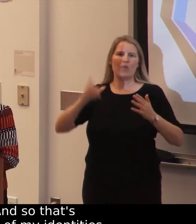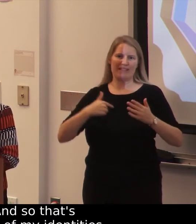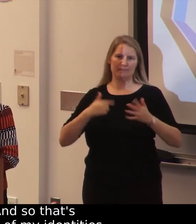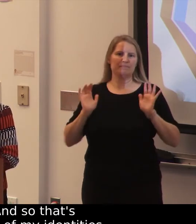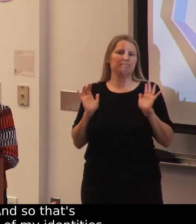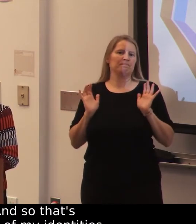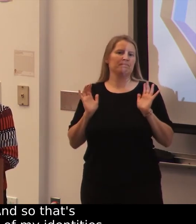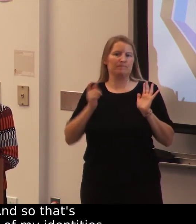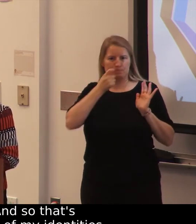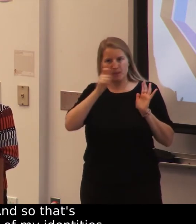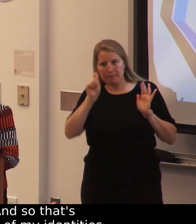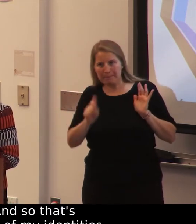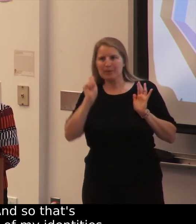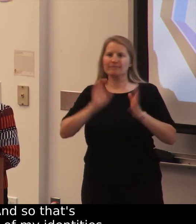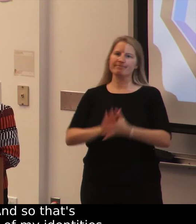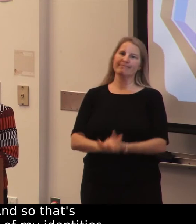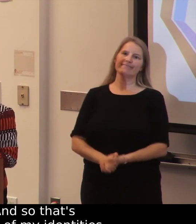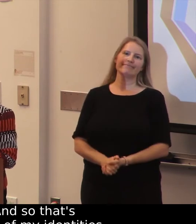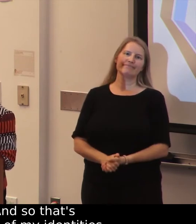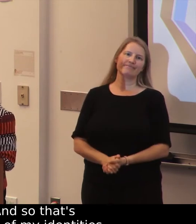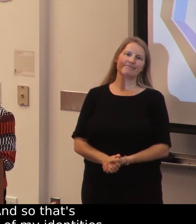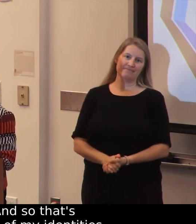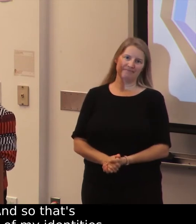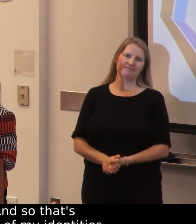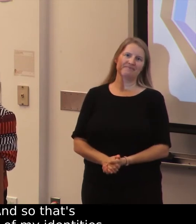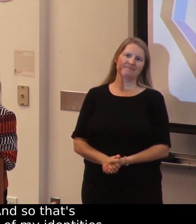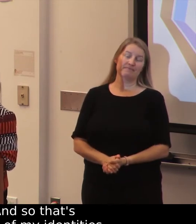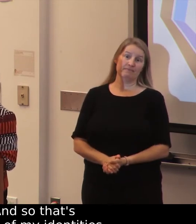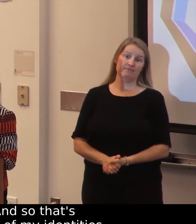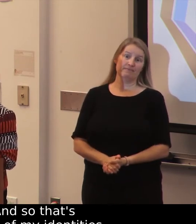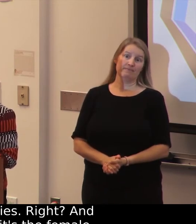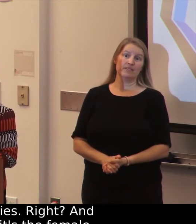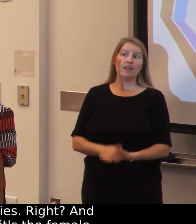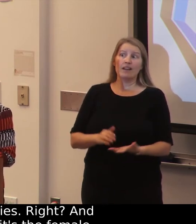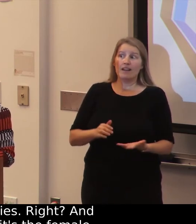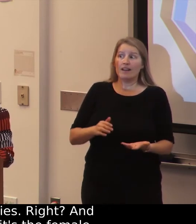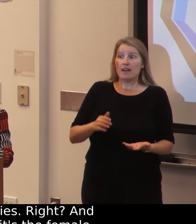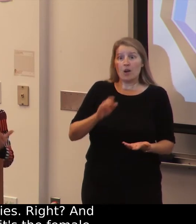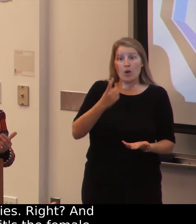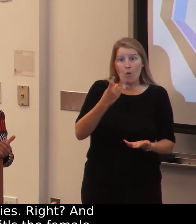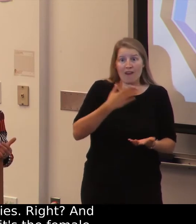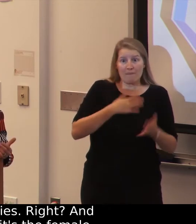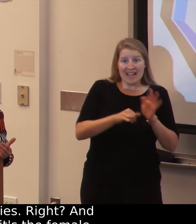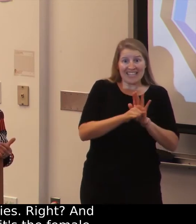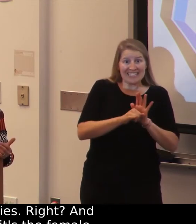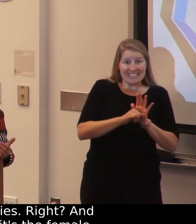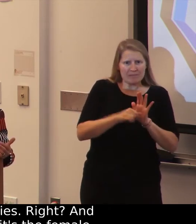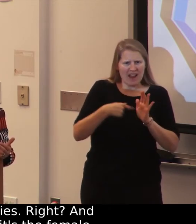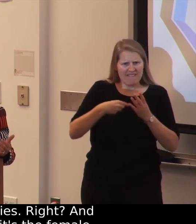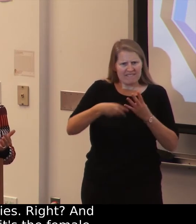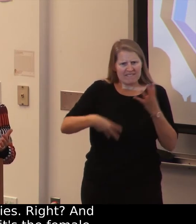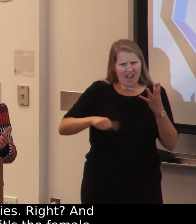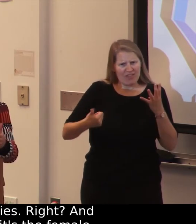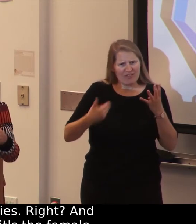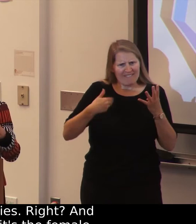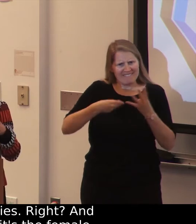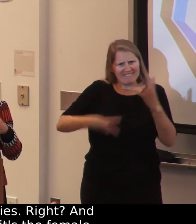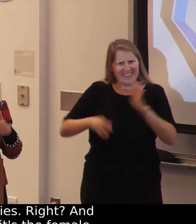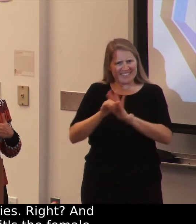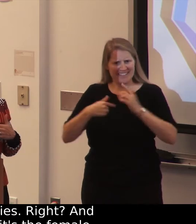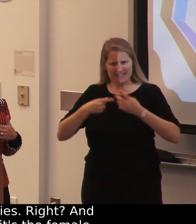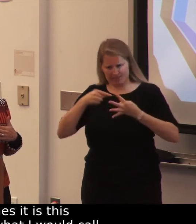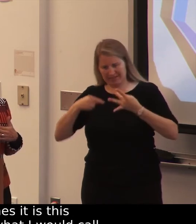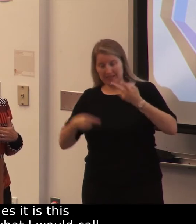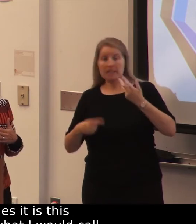from the north part of Mexico. And so that's definitely one of my identities, but I have many other identities, right? And sometimes it's